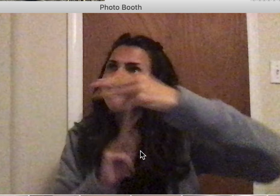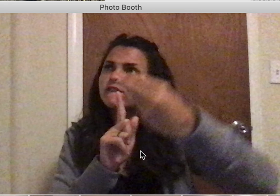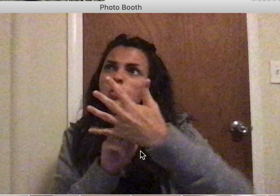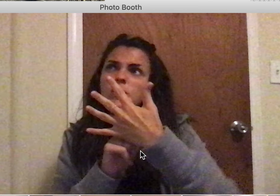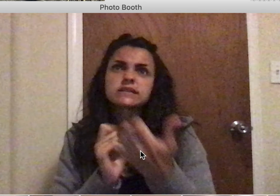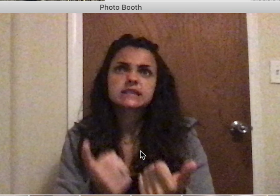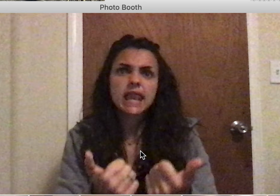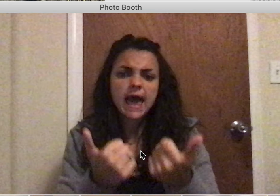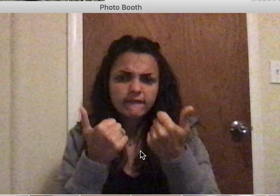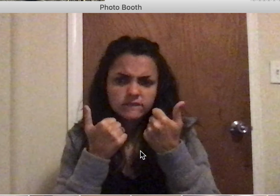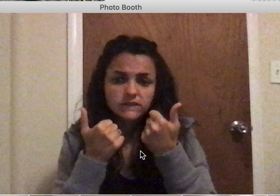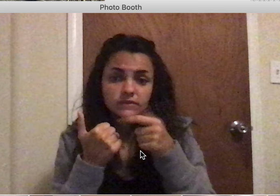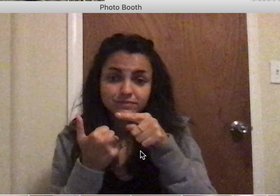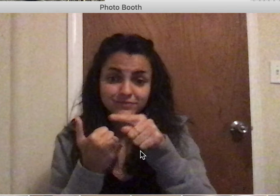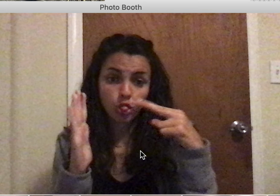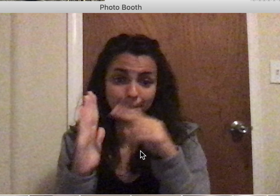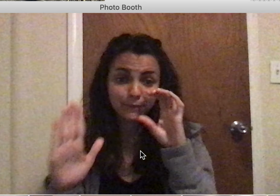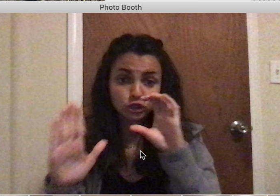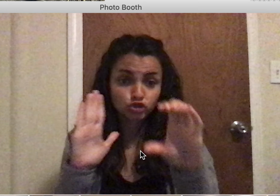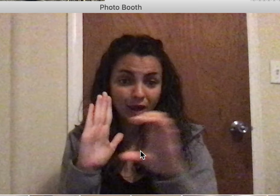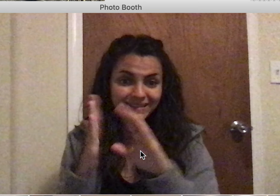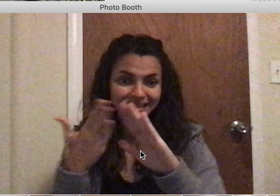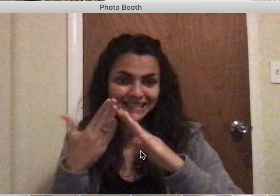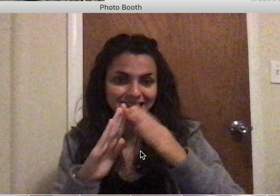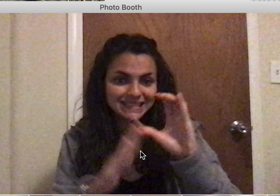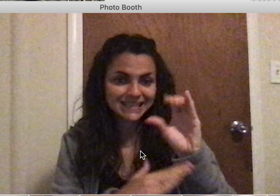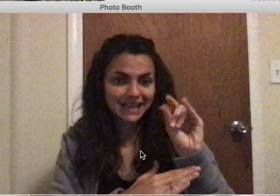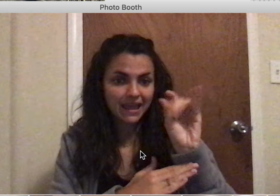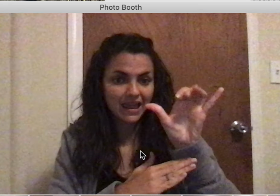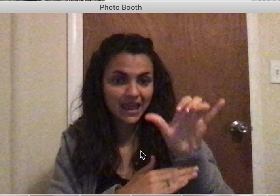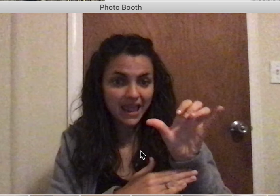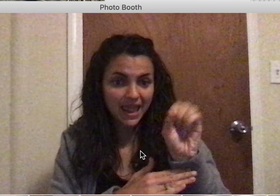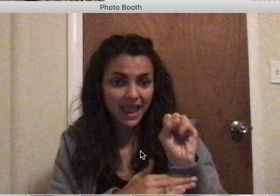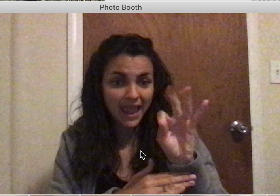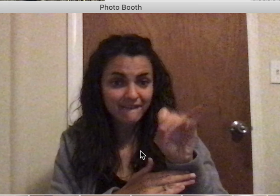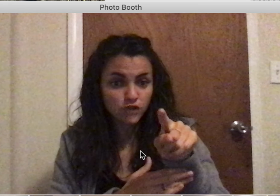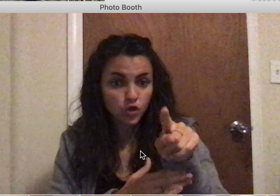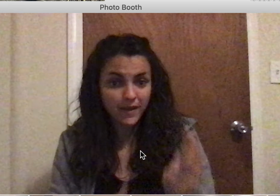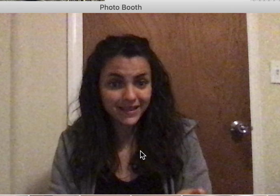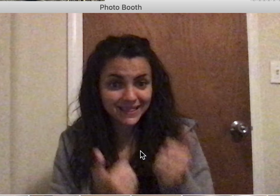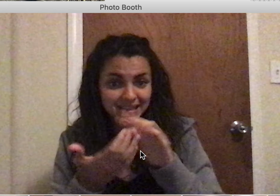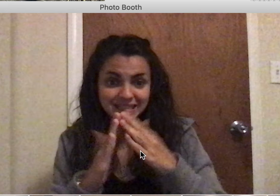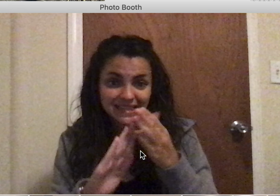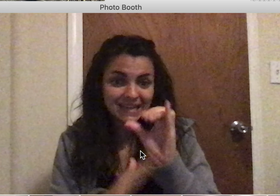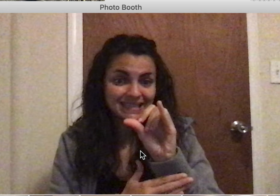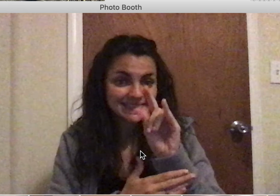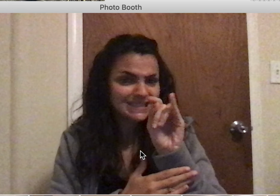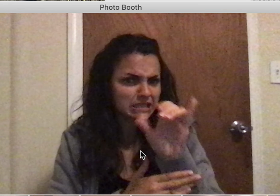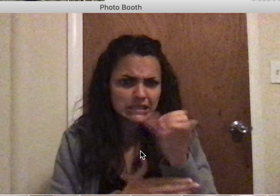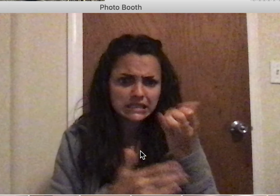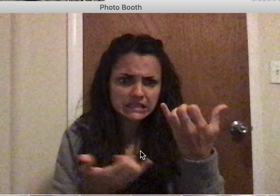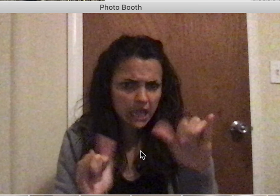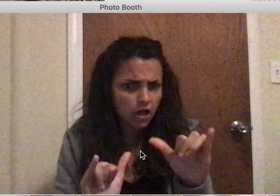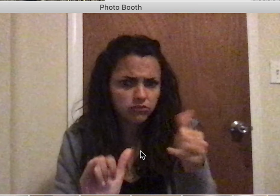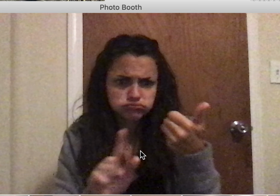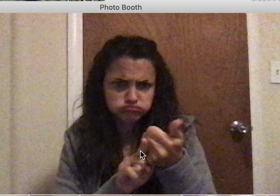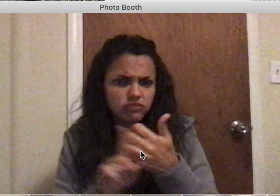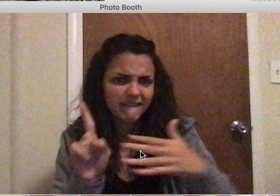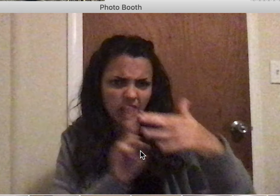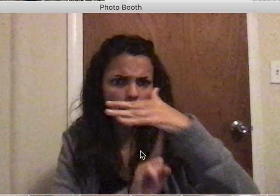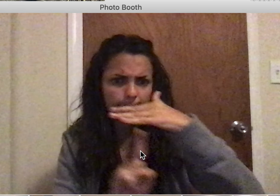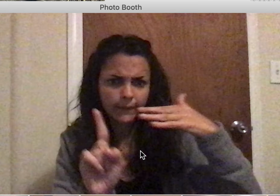this picture of the city, right? If you live in the city, that still is the environment. What are the components?